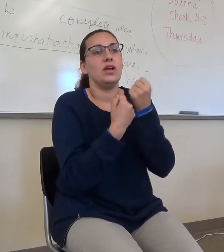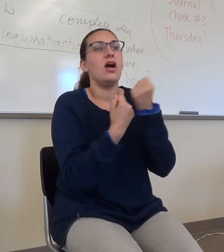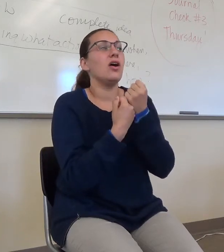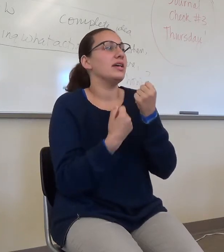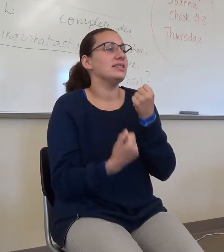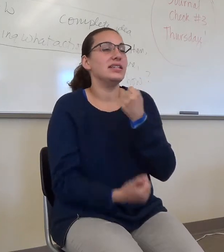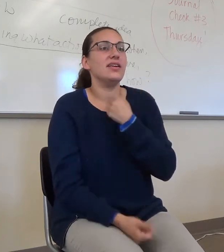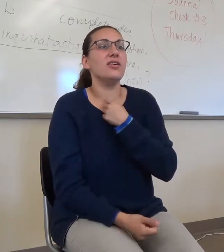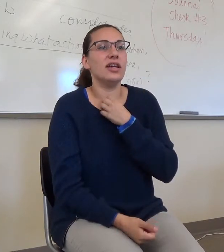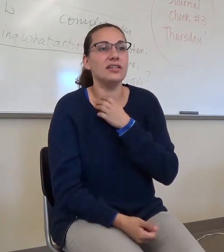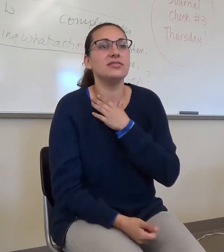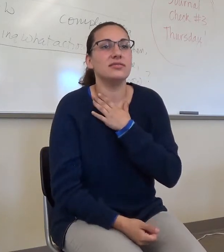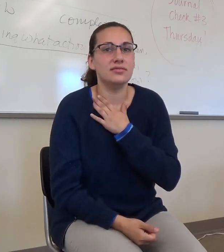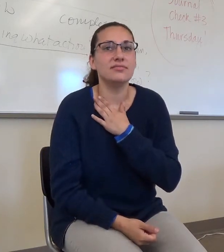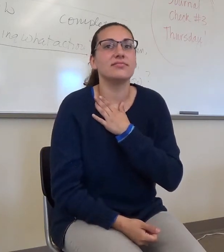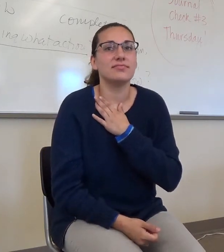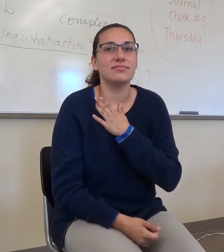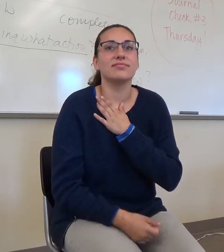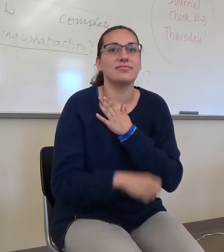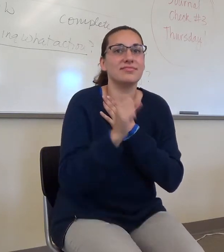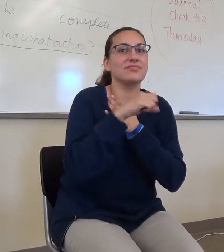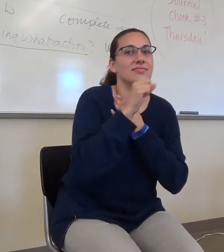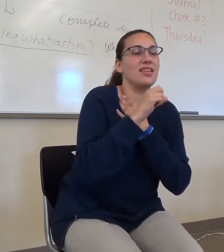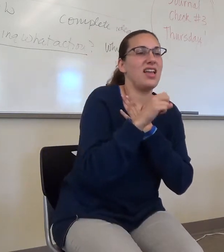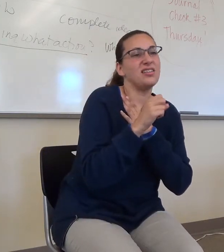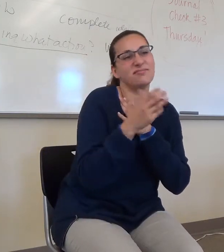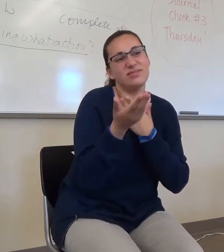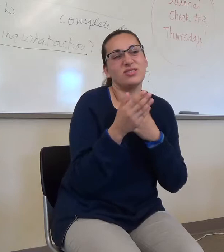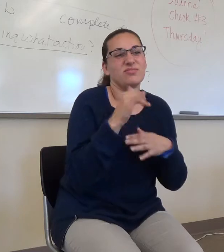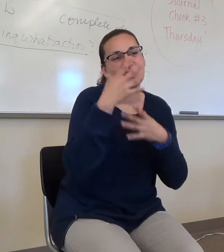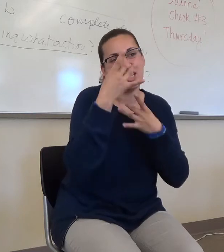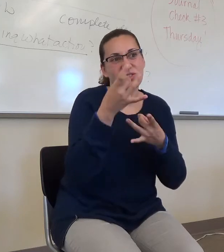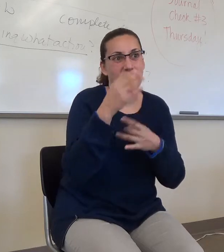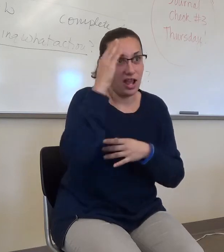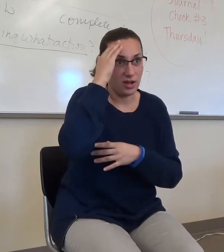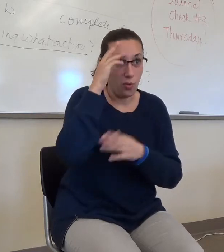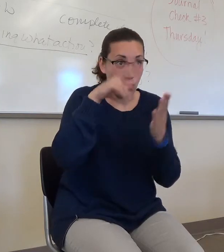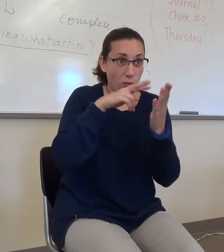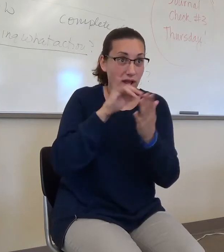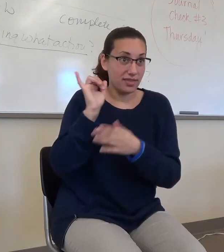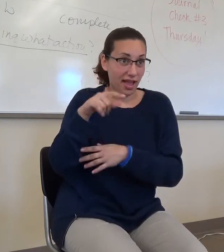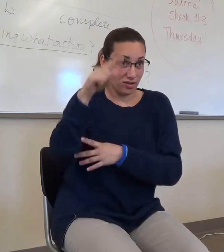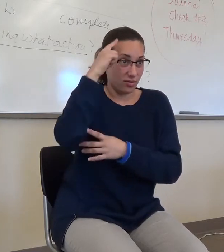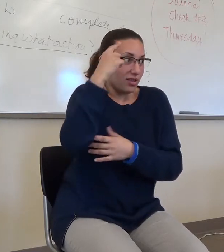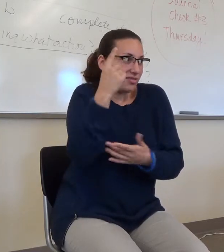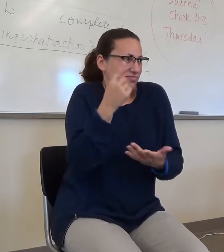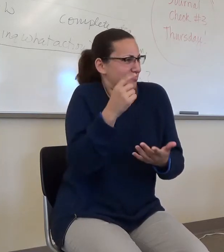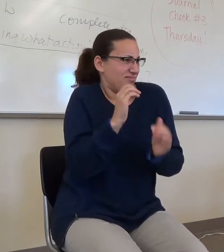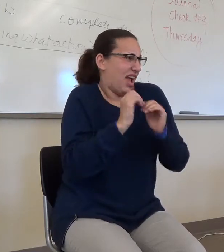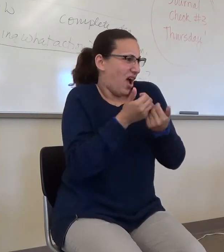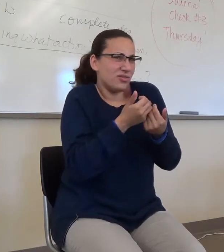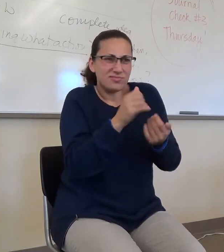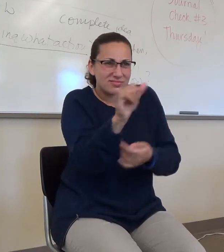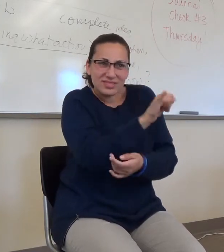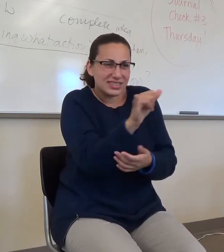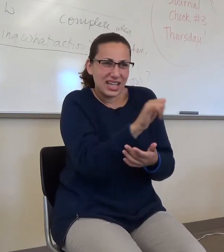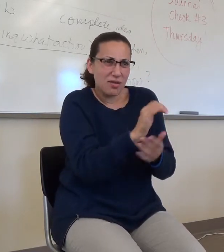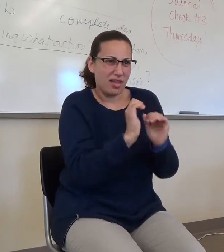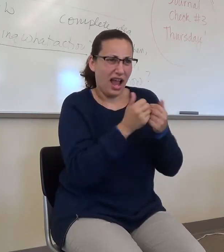Oh, I see, Yeah, okay. so that's what's interesting. I know, we read this and exactly, we say, how can you compare guns